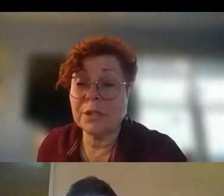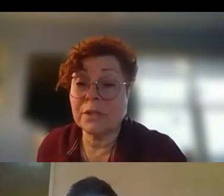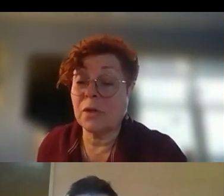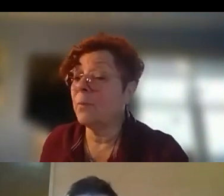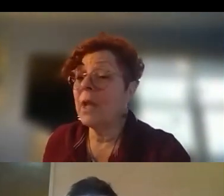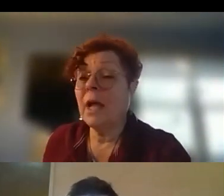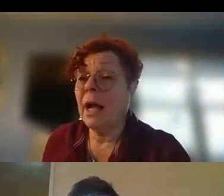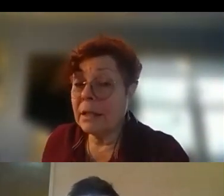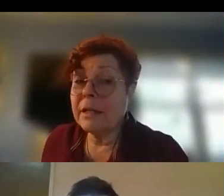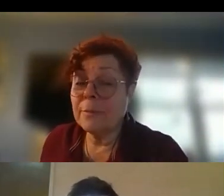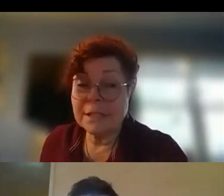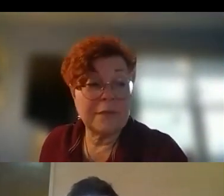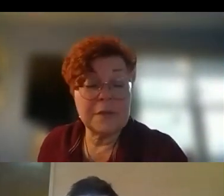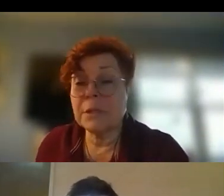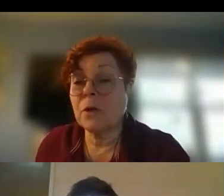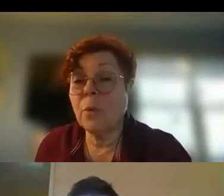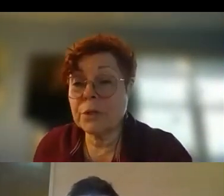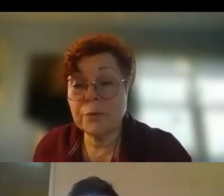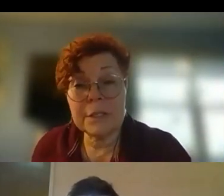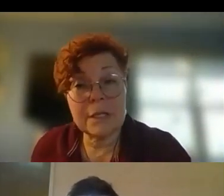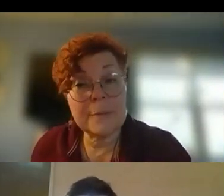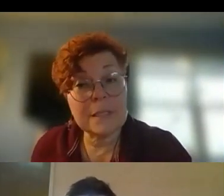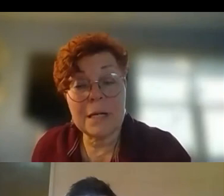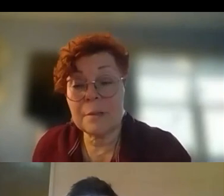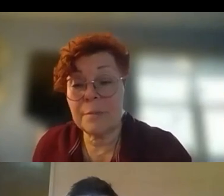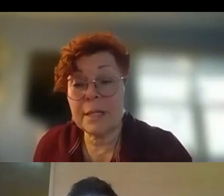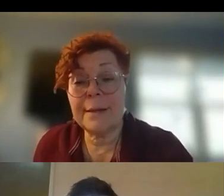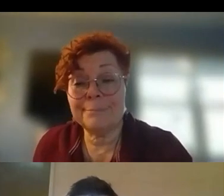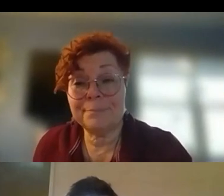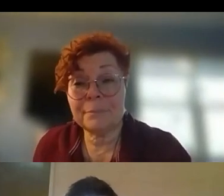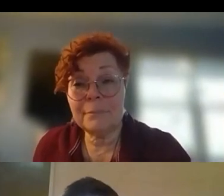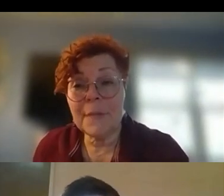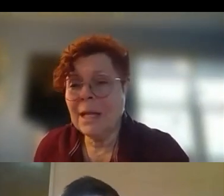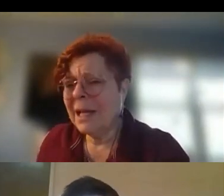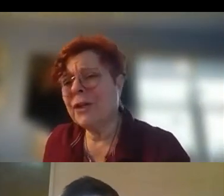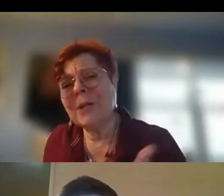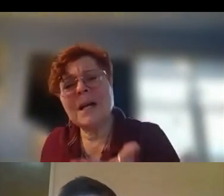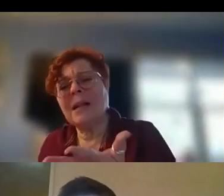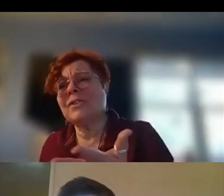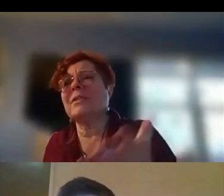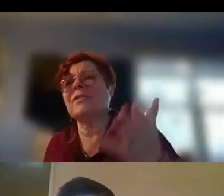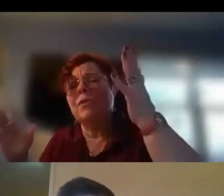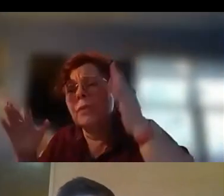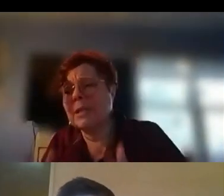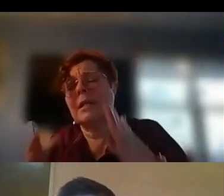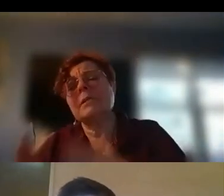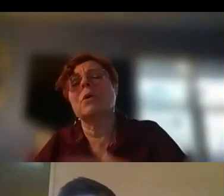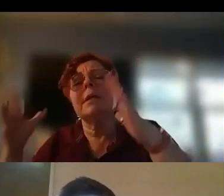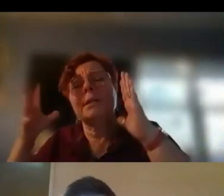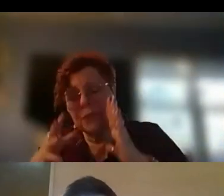So I give myself as much homework doing time as I possibly can. And you're in college now. So you know what it's like to organize your